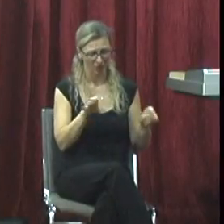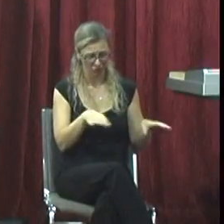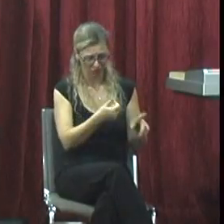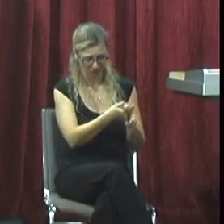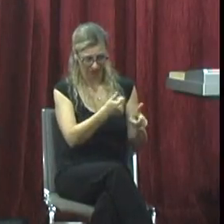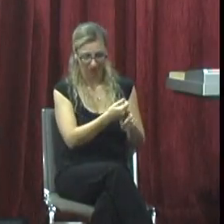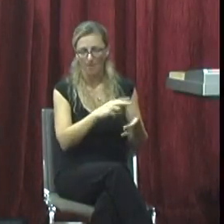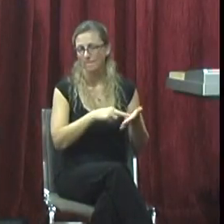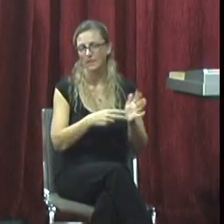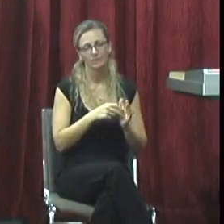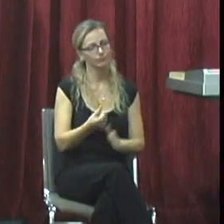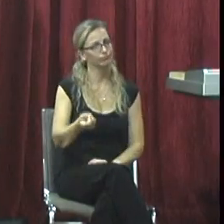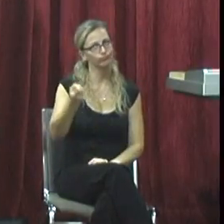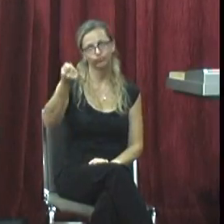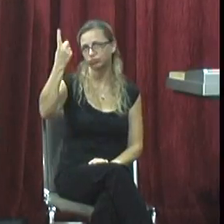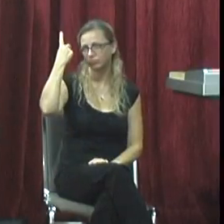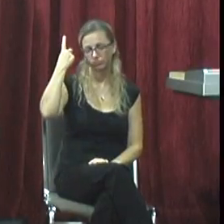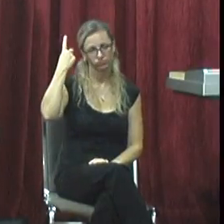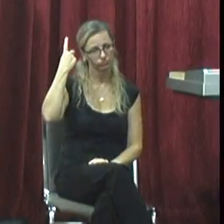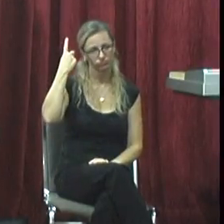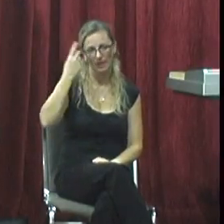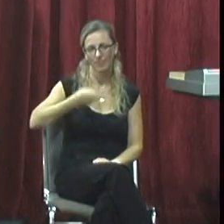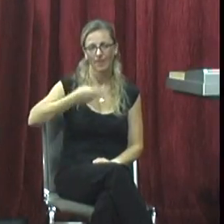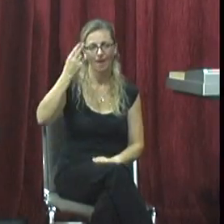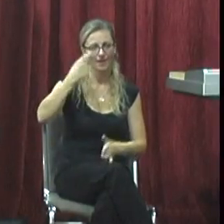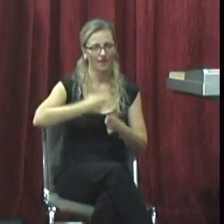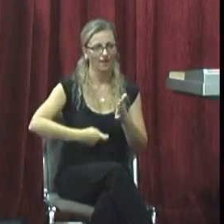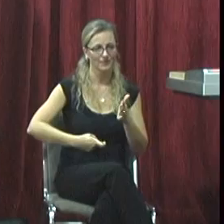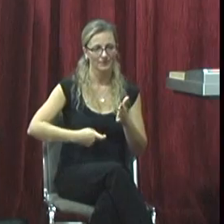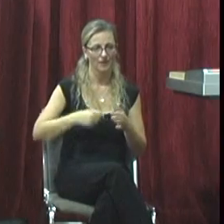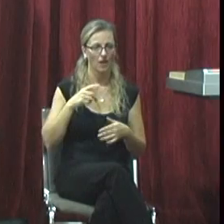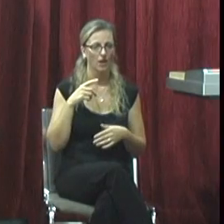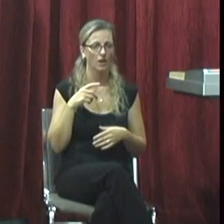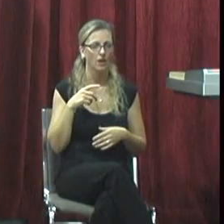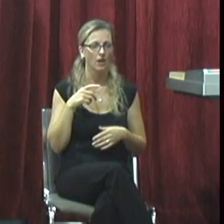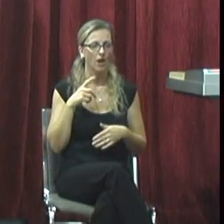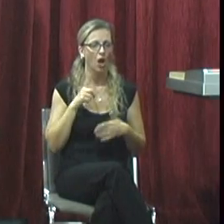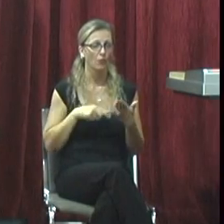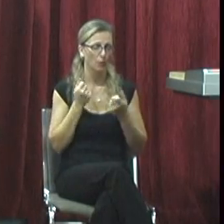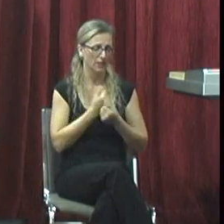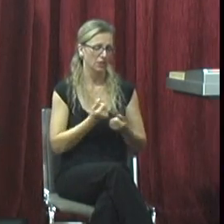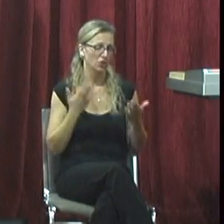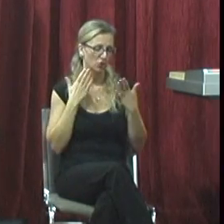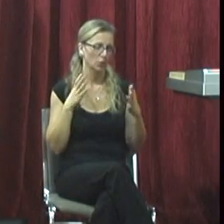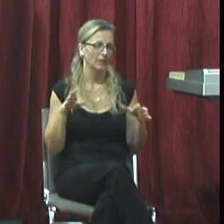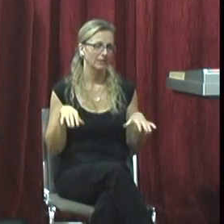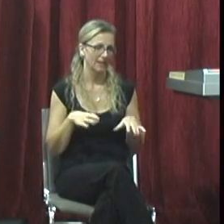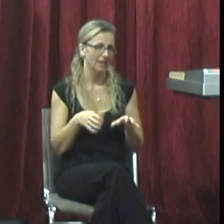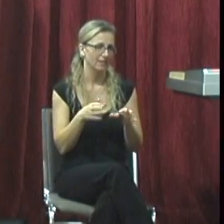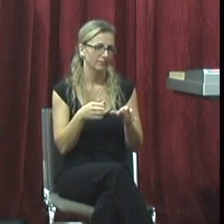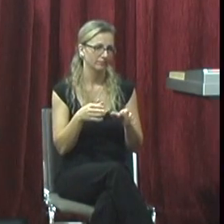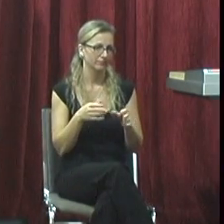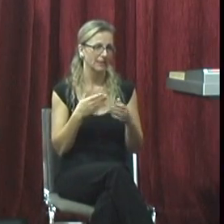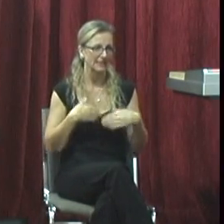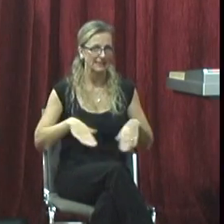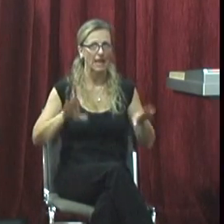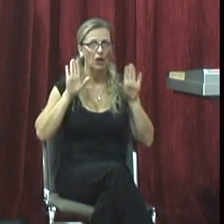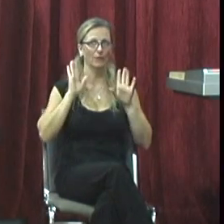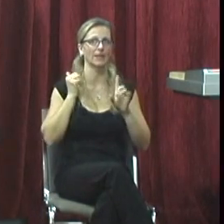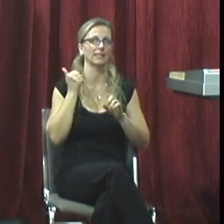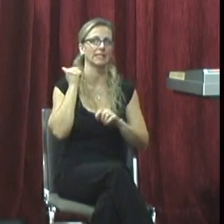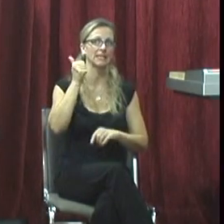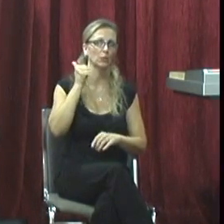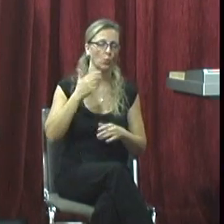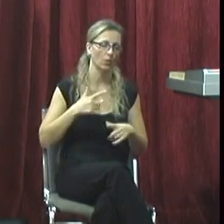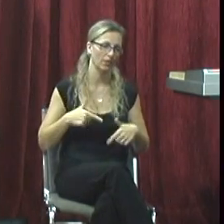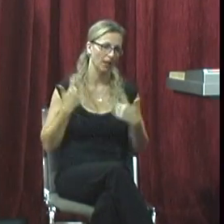understanding the incredible high cost of what the Lord did in sacrificing his life. You're despising it. You're saying, oh, I